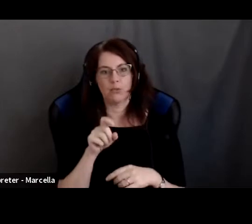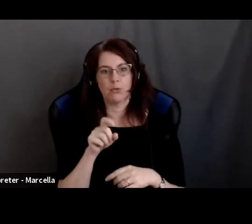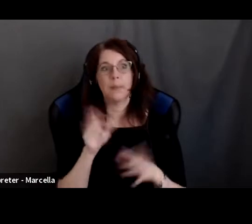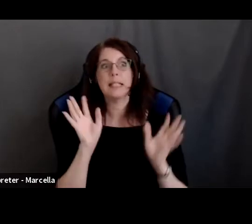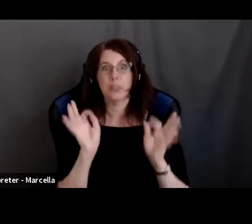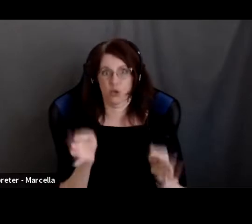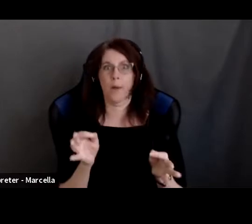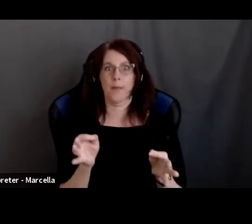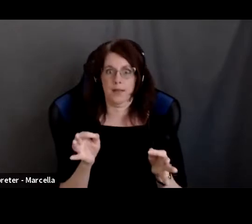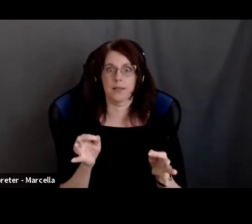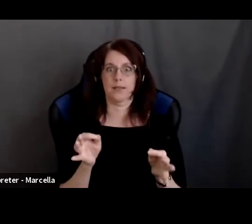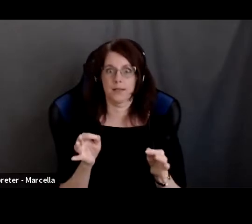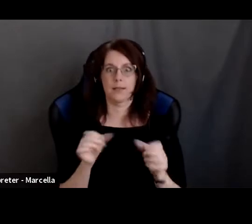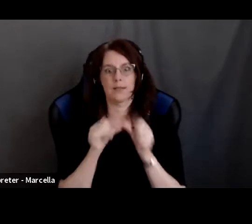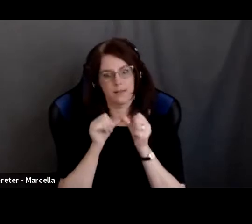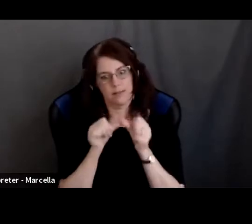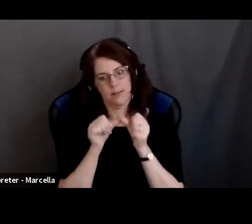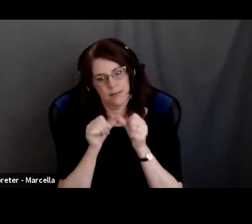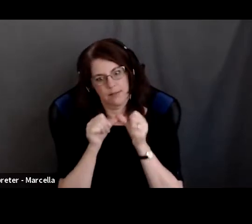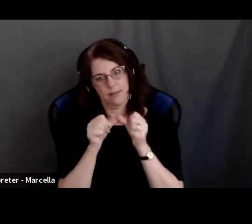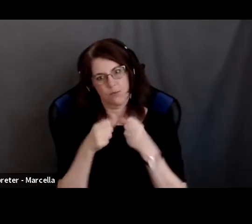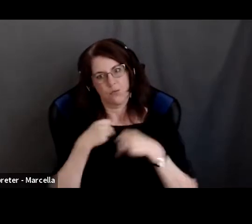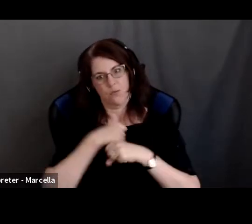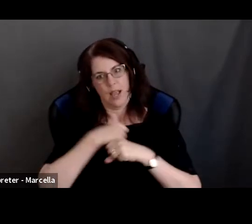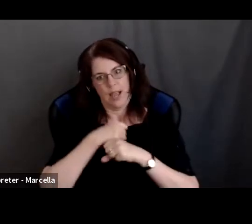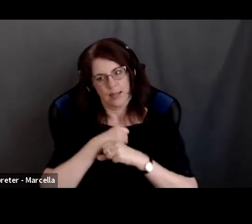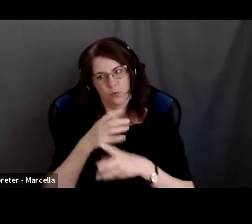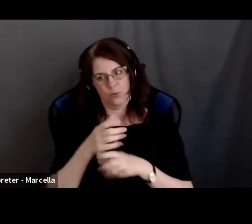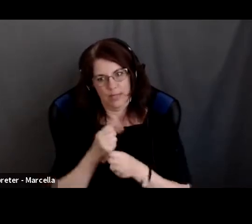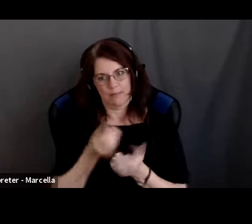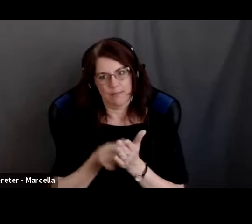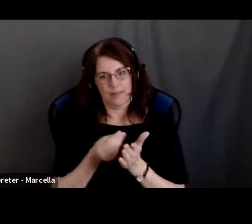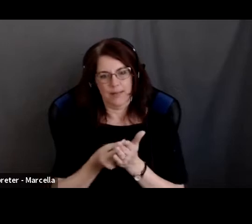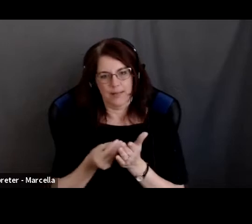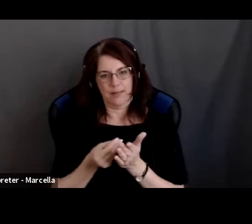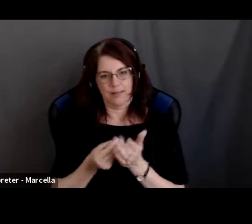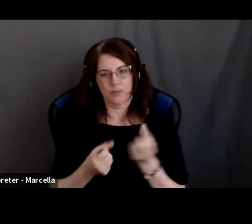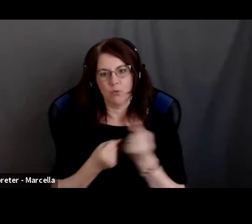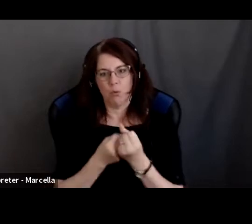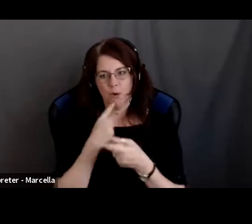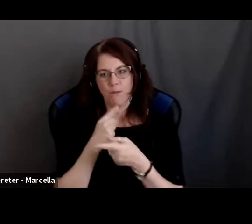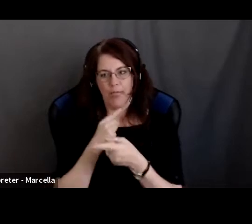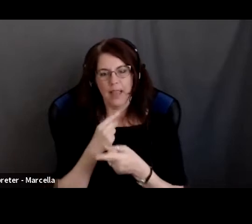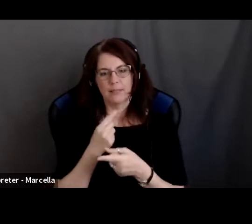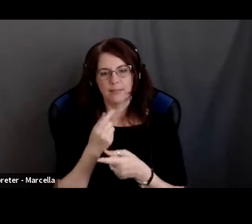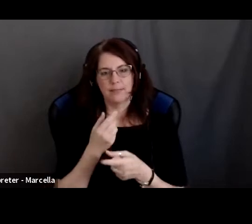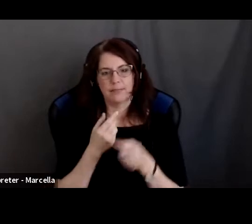determined and persistent when you're looking at getting financial support for that